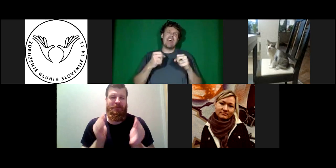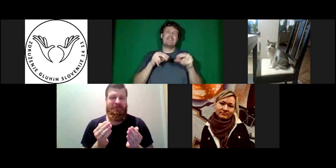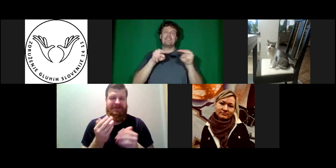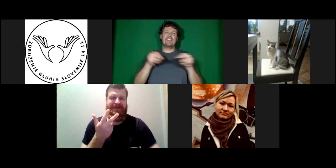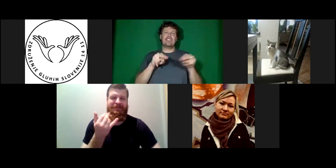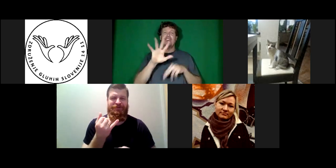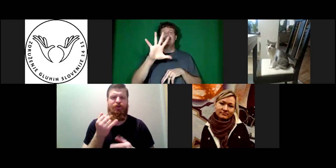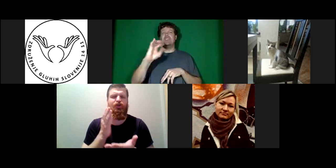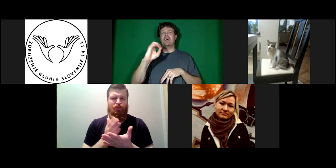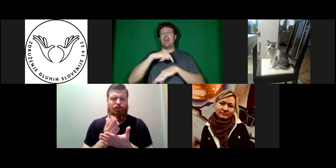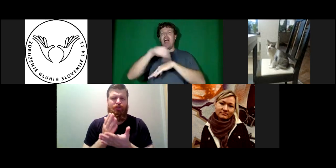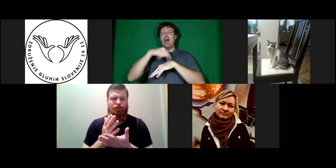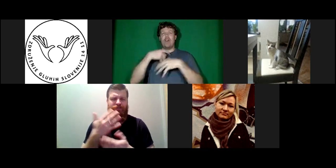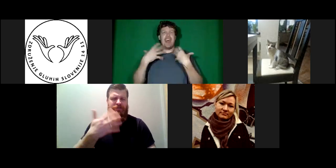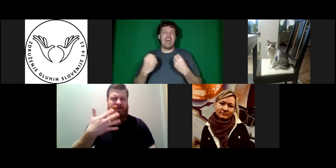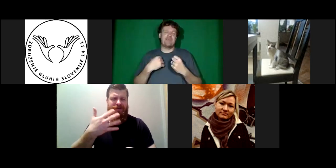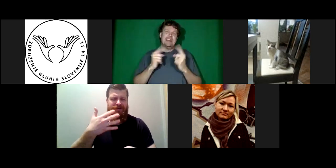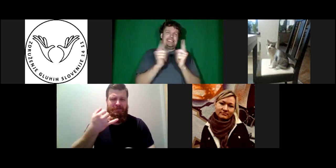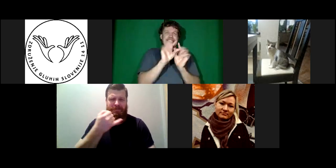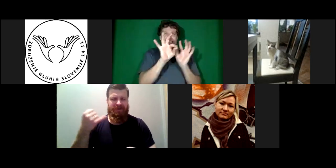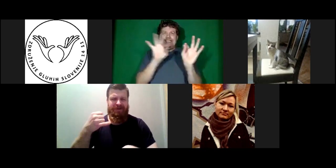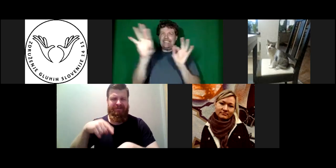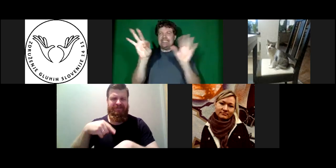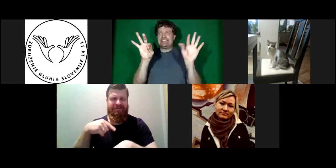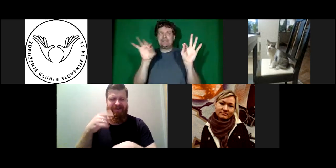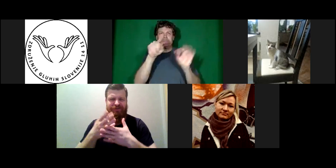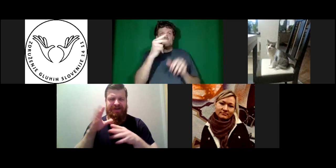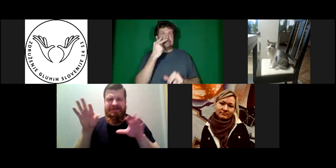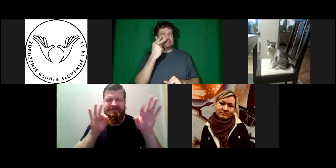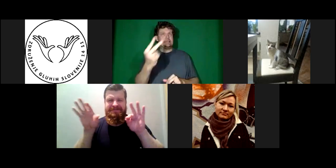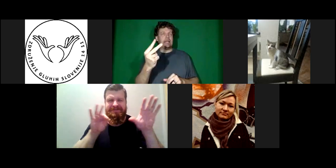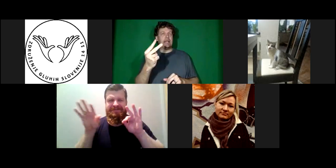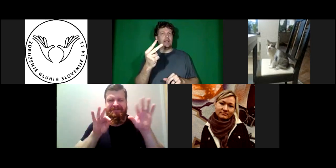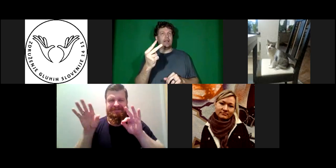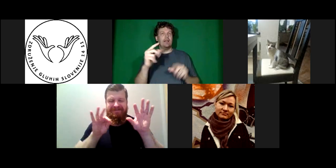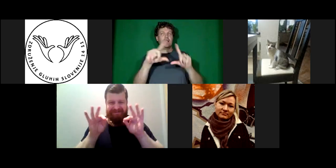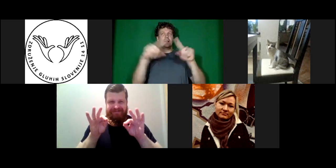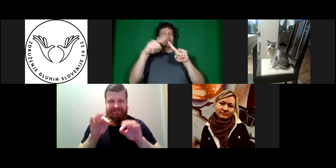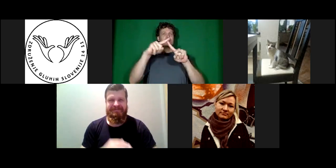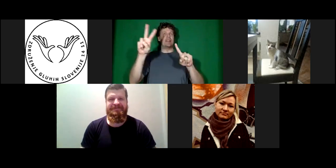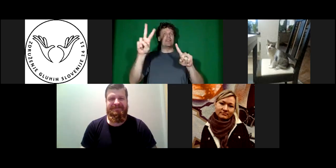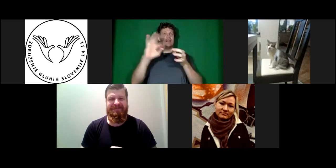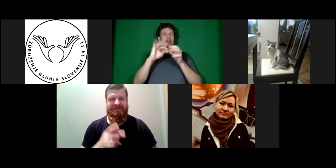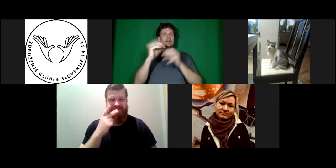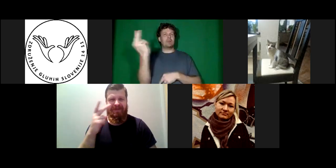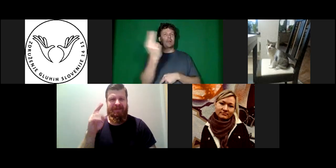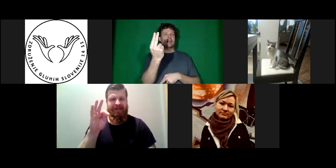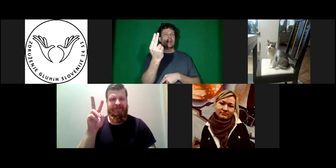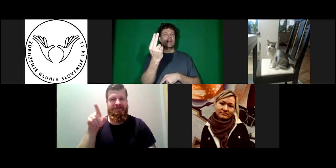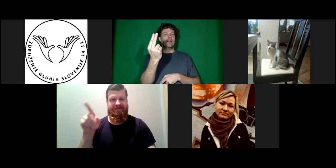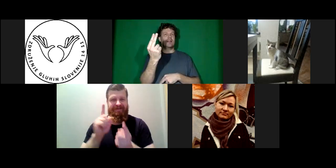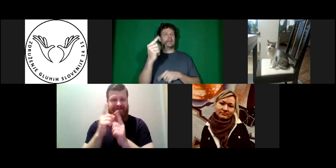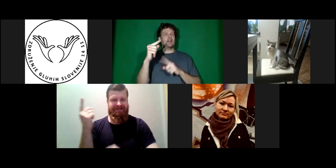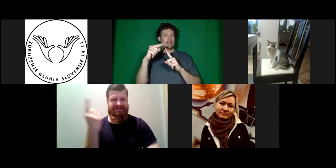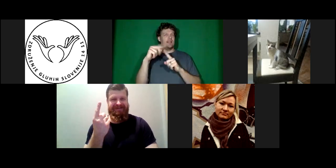just wanted to show you a little snapshot of the 50 hours of practicing I did. And but